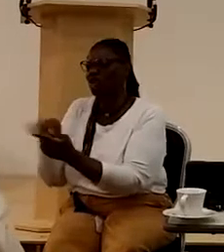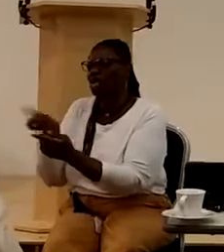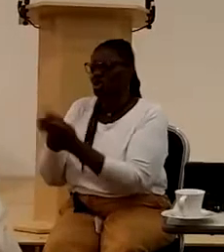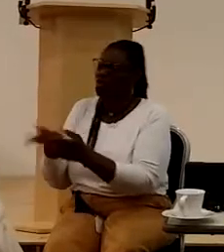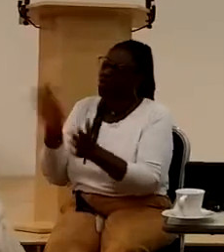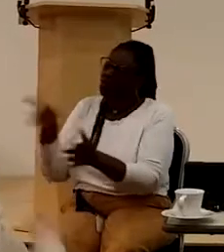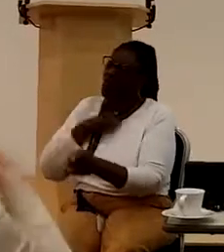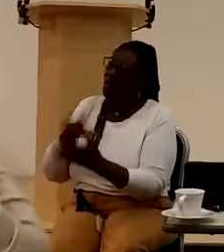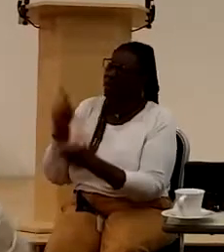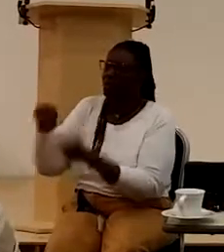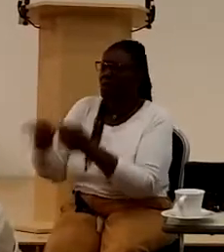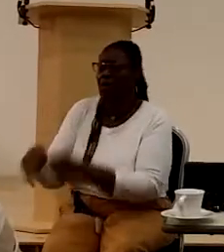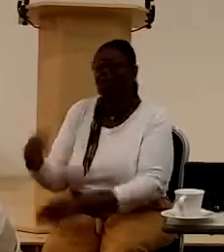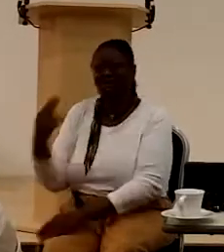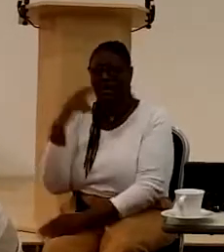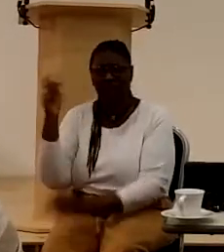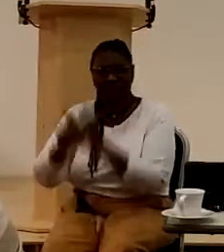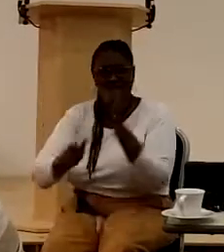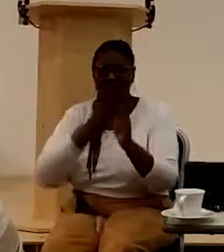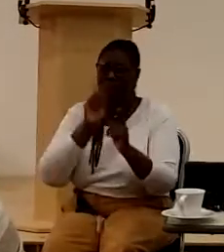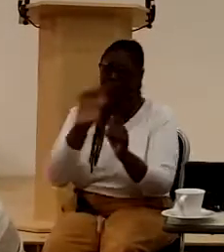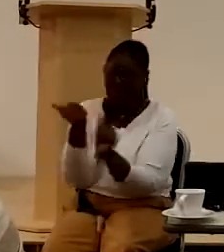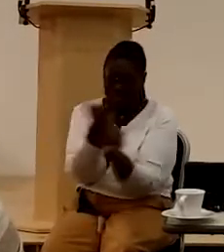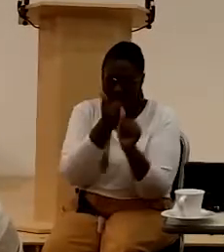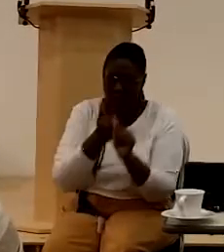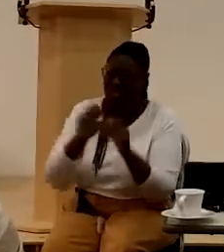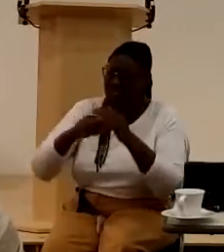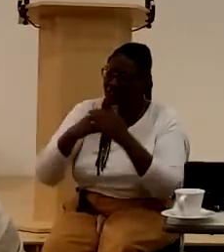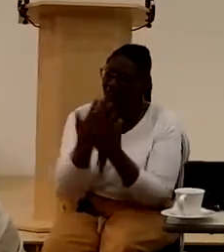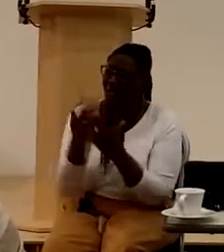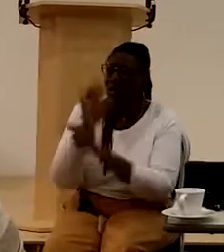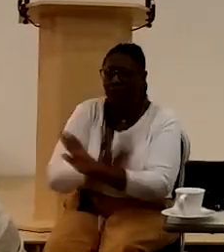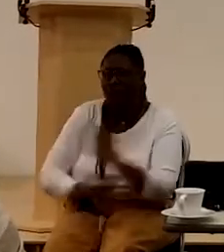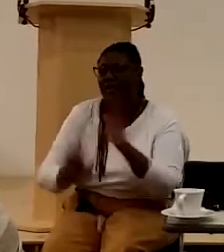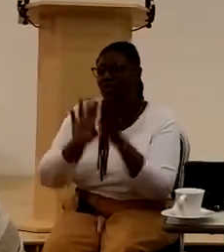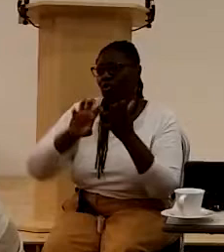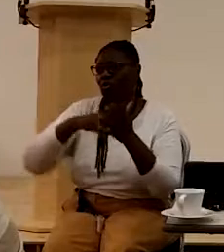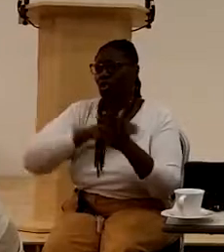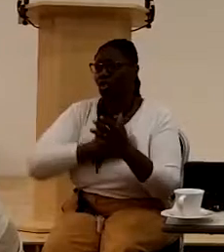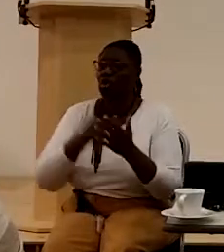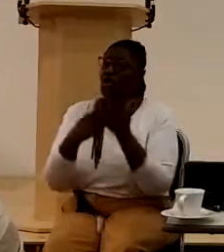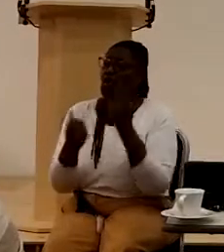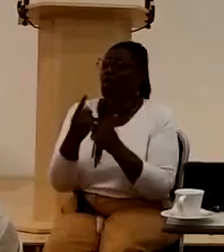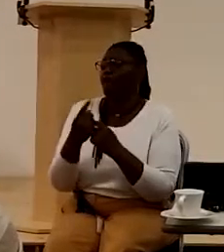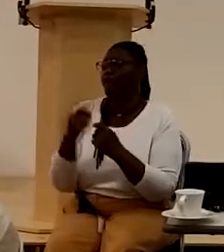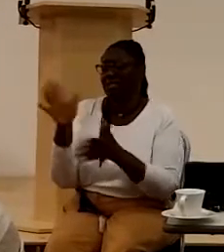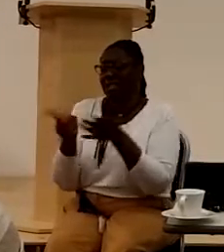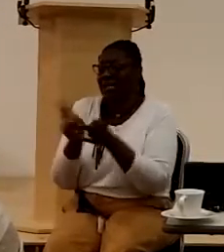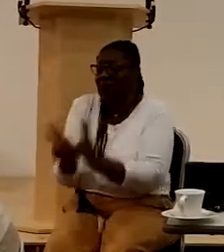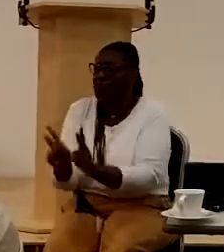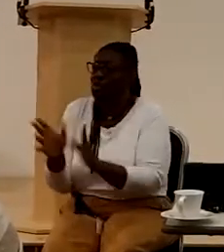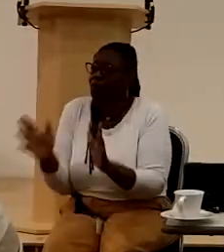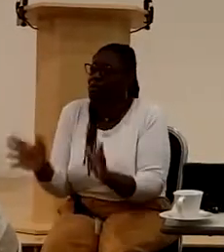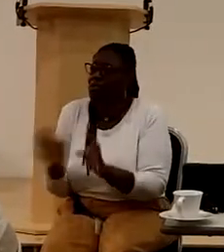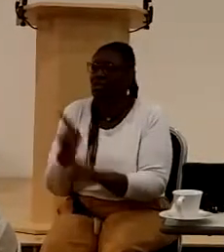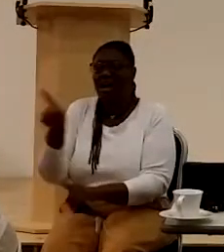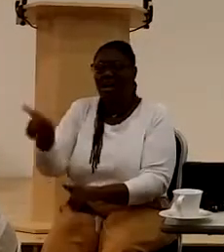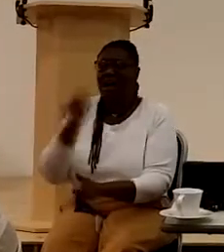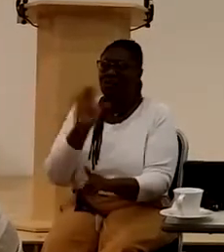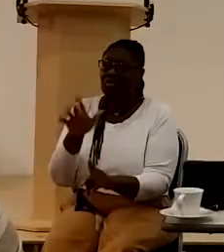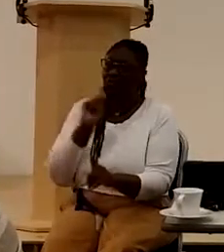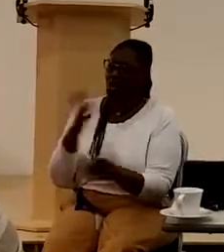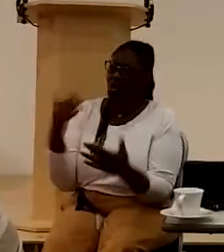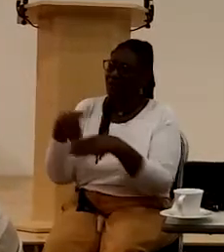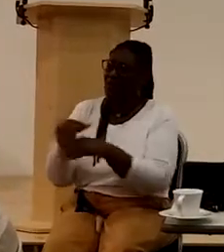being cut. Deaf and disabled people have supported the development of the National Union of British Sign Language Interpreters and gone on